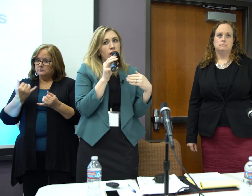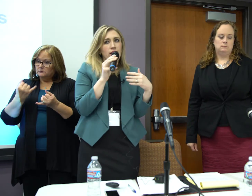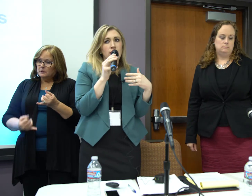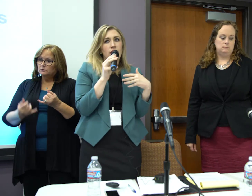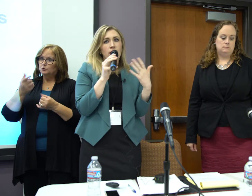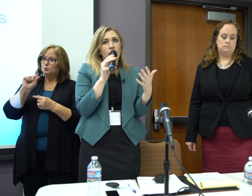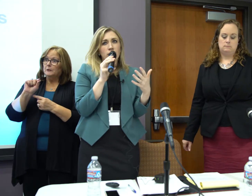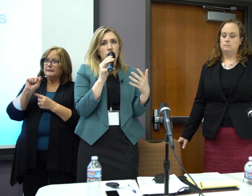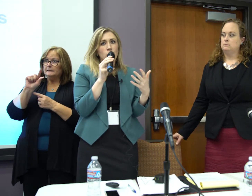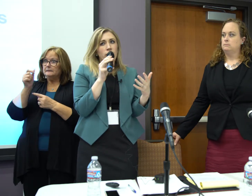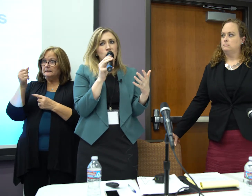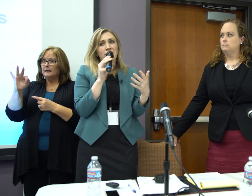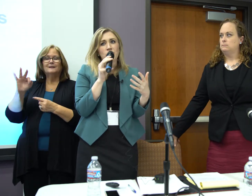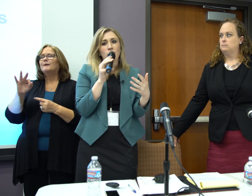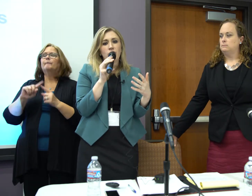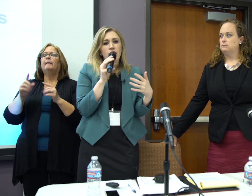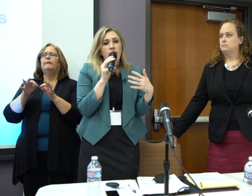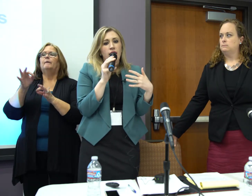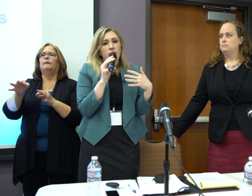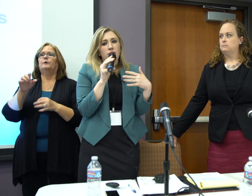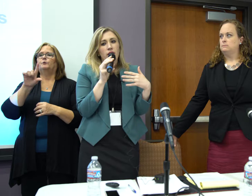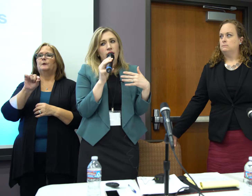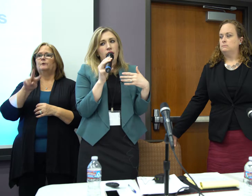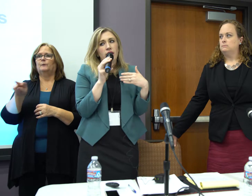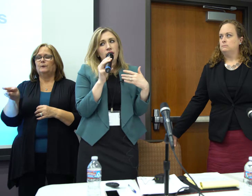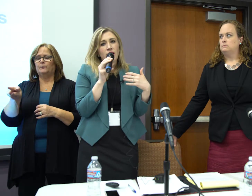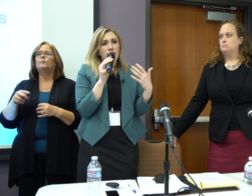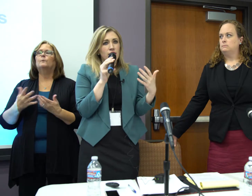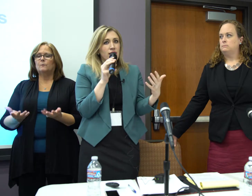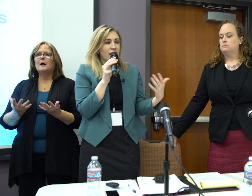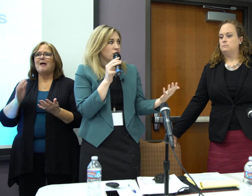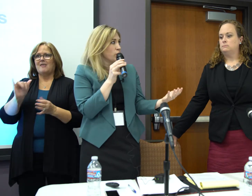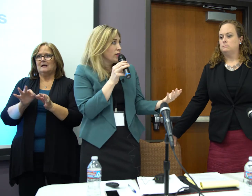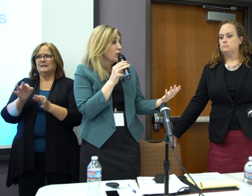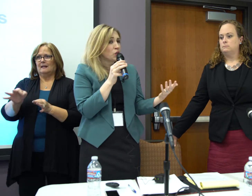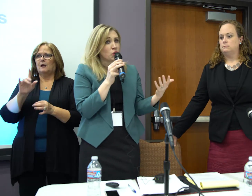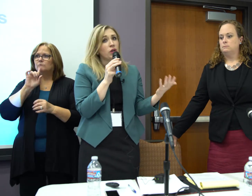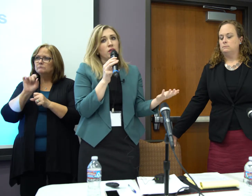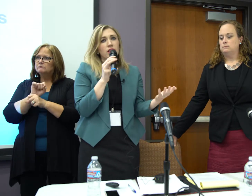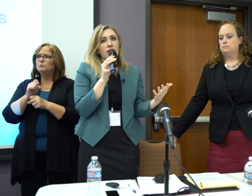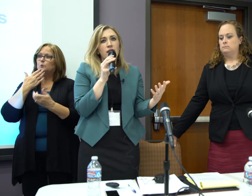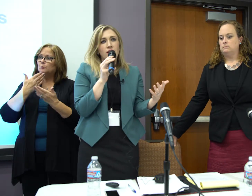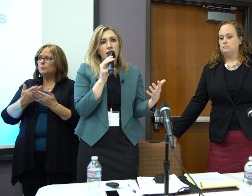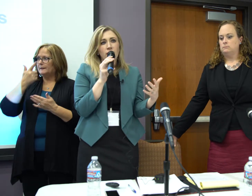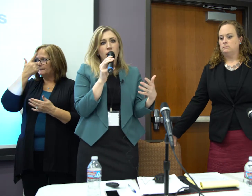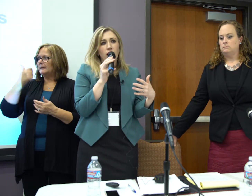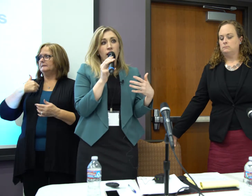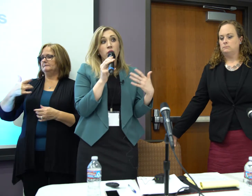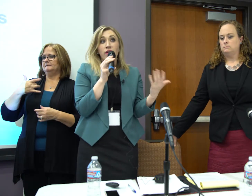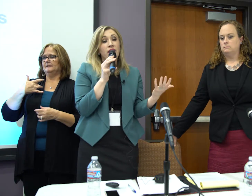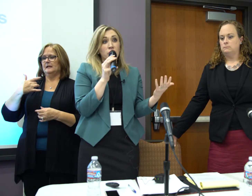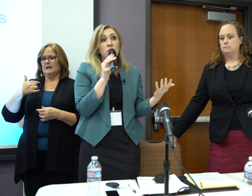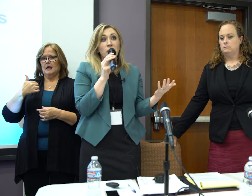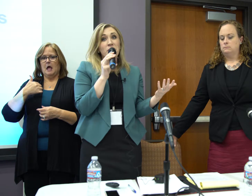to be 2019, and now it's 2022. And I think that delay is actually really good, because I think that